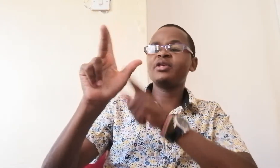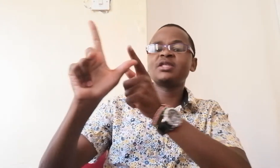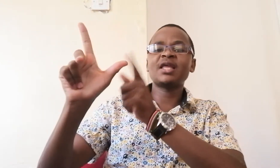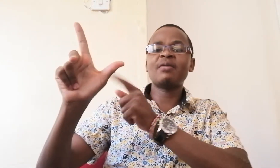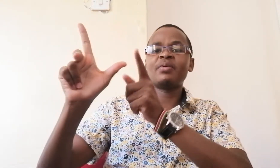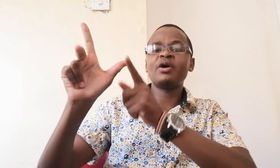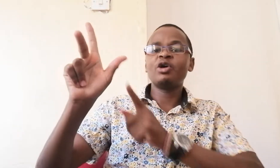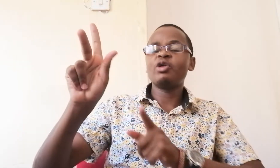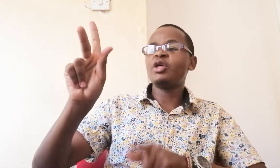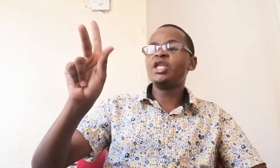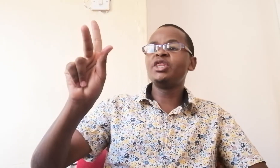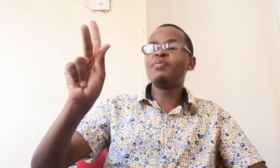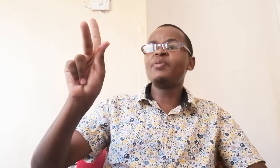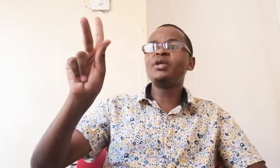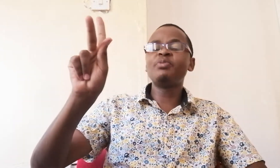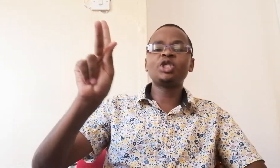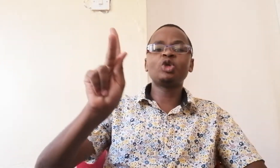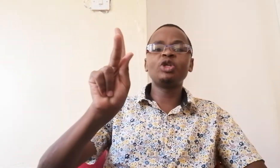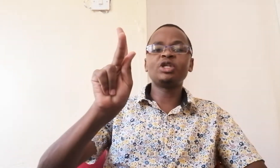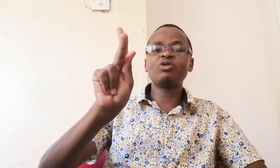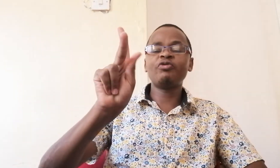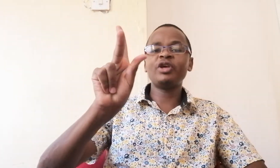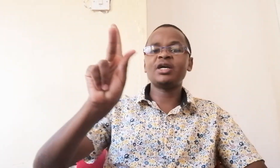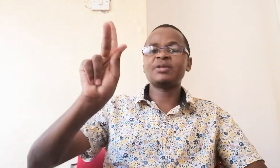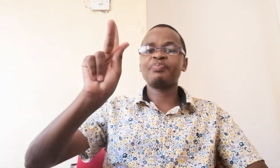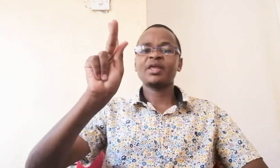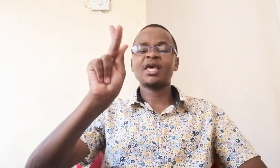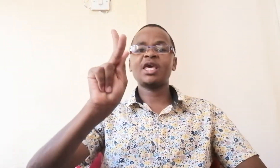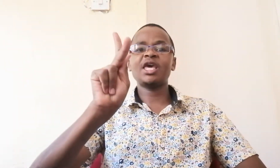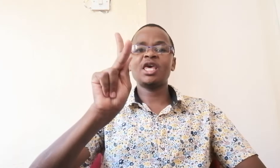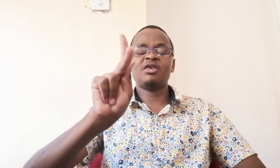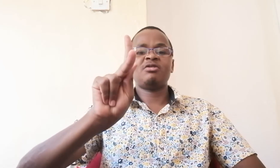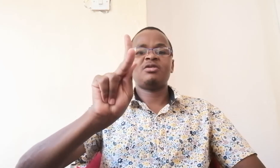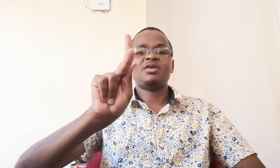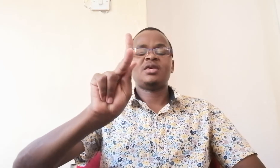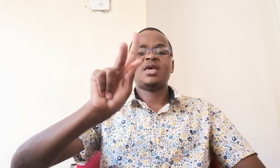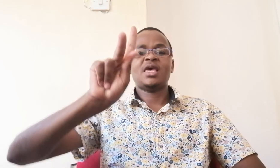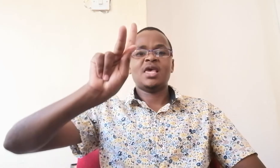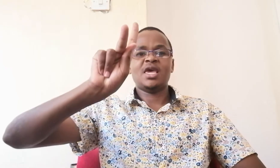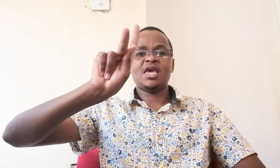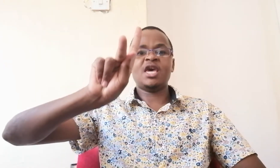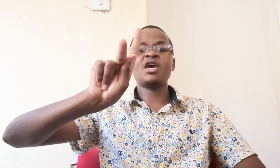a dab, in between the two fingers. K,